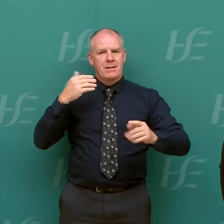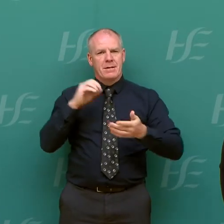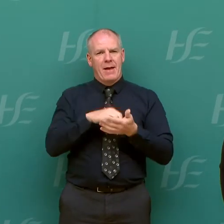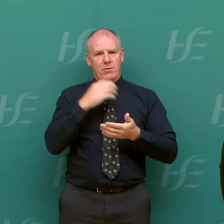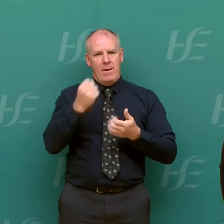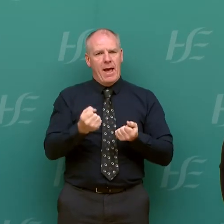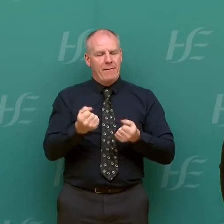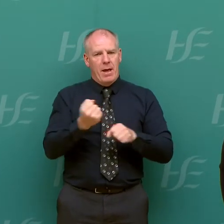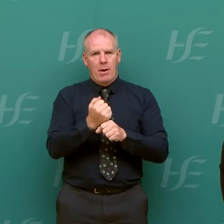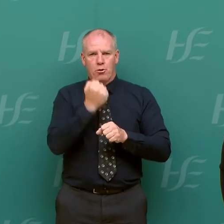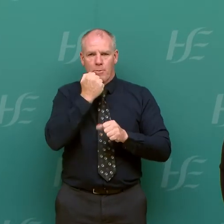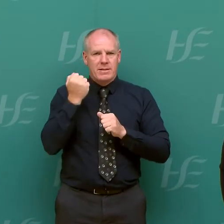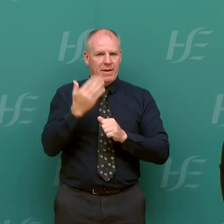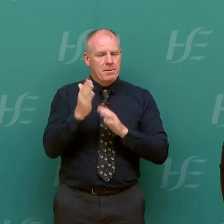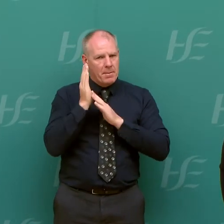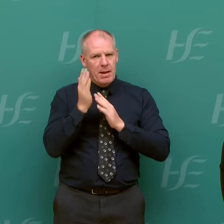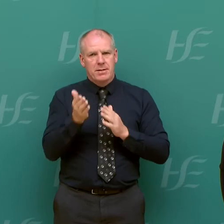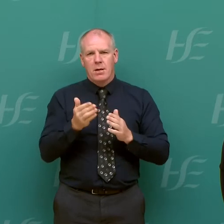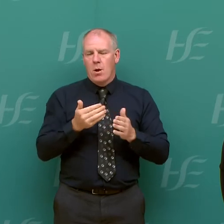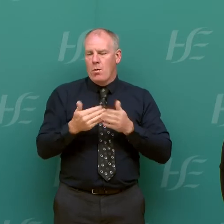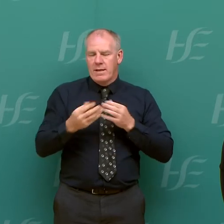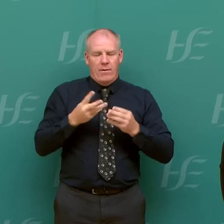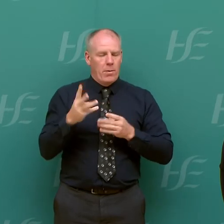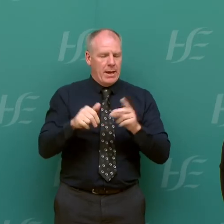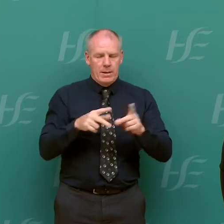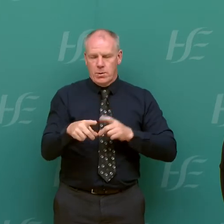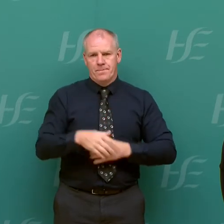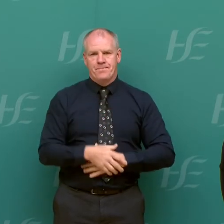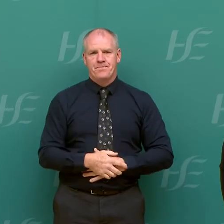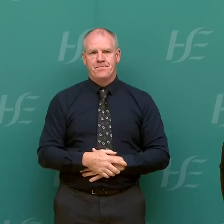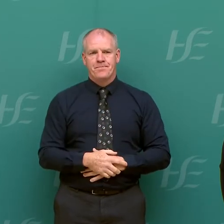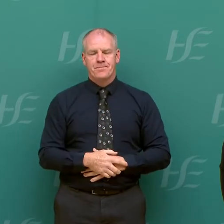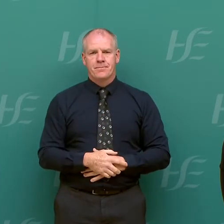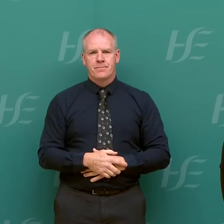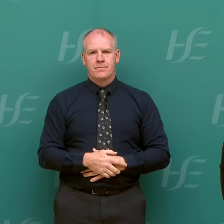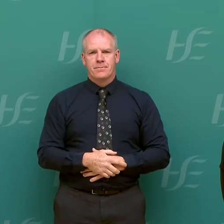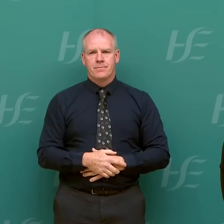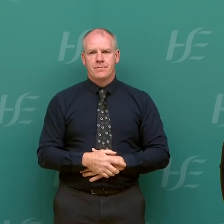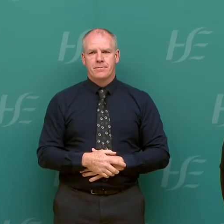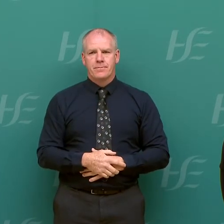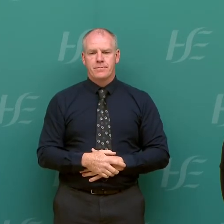capacity through whatever means we can secure it.